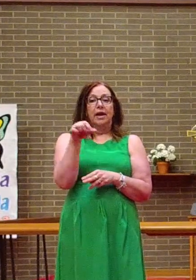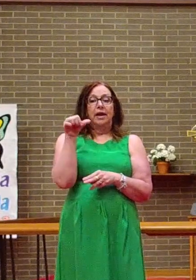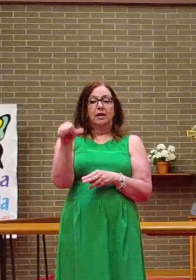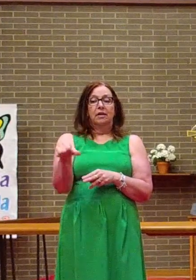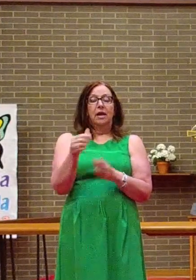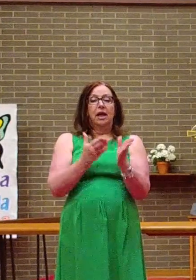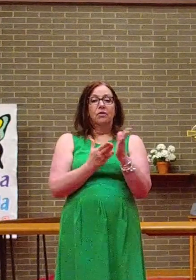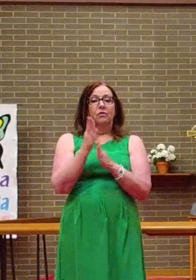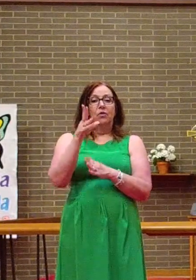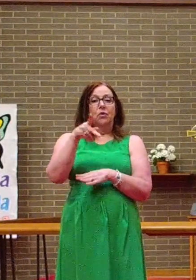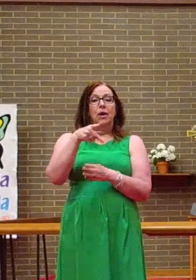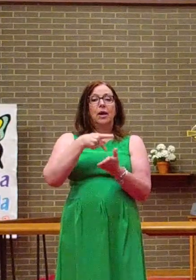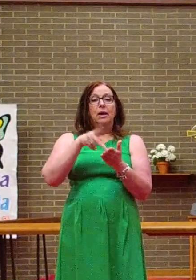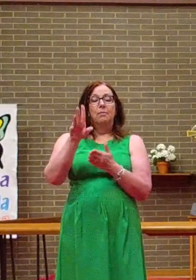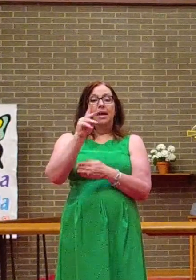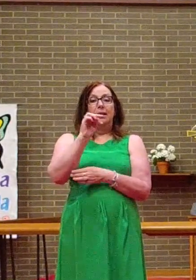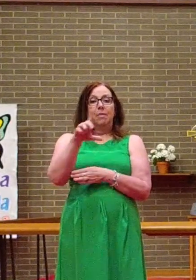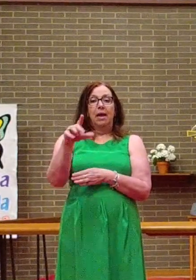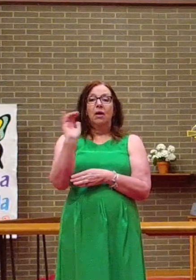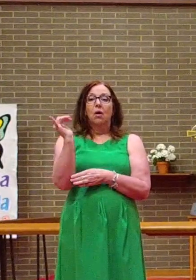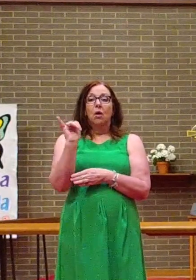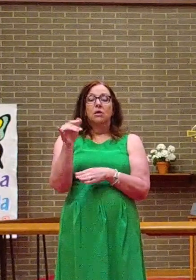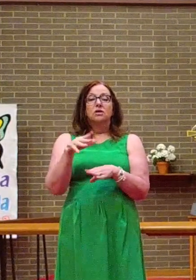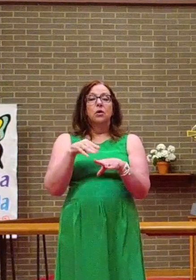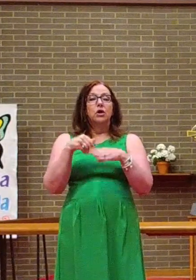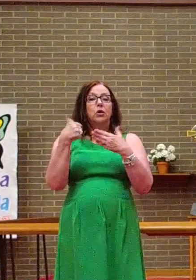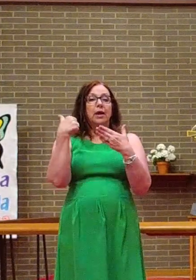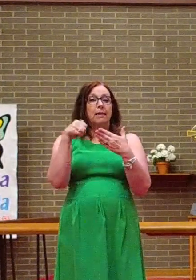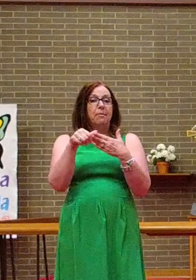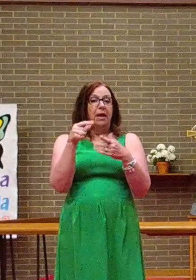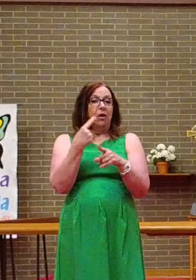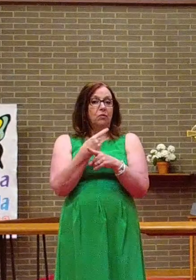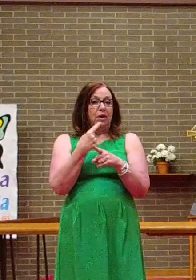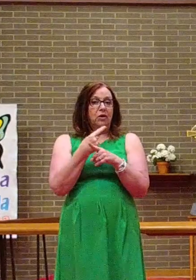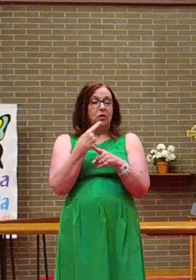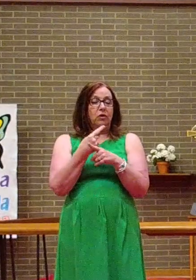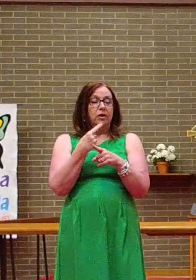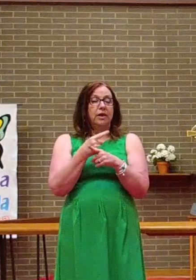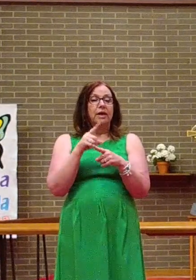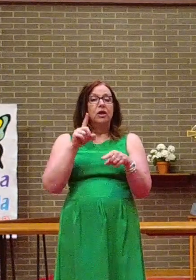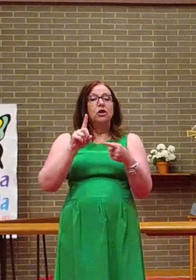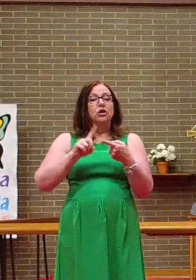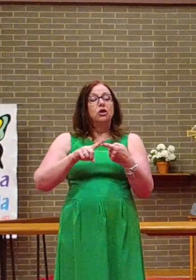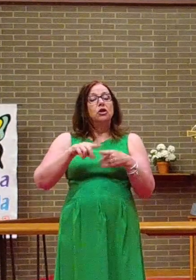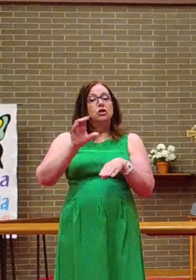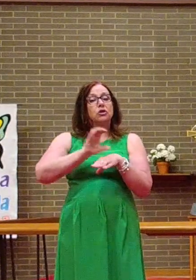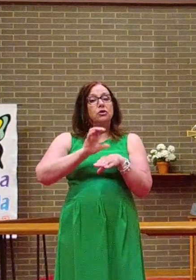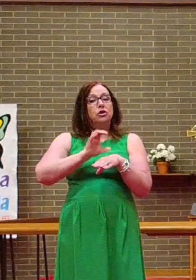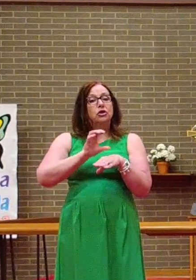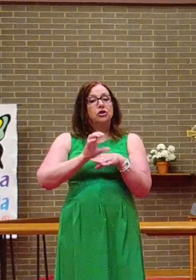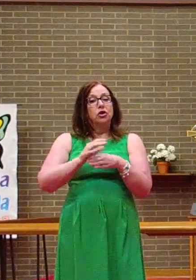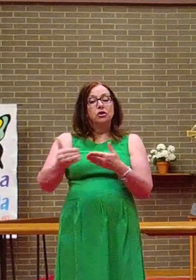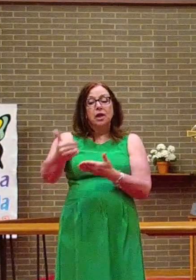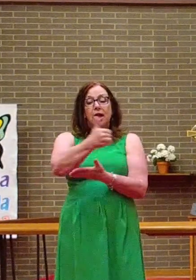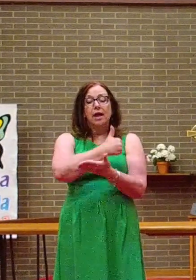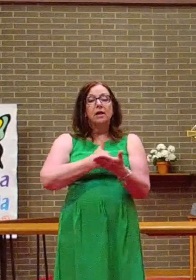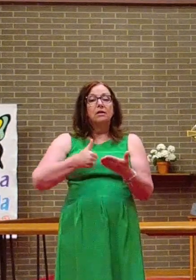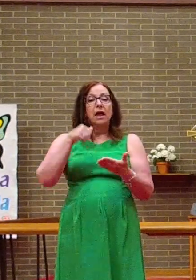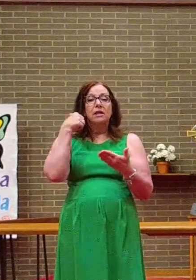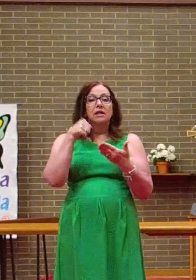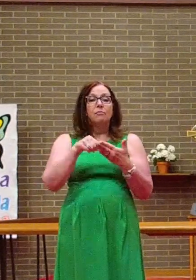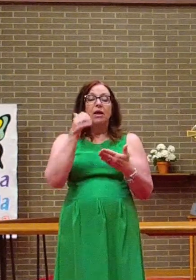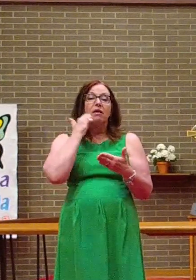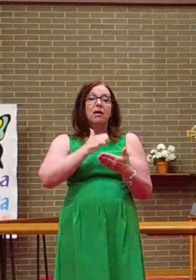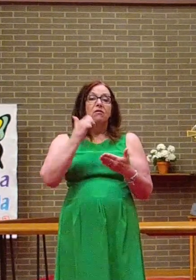PayPal. You can also mail your tithe into the church. I collect the mail on a daily basis. Or stop by and leave it in the